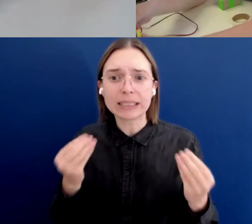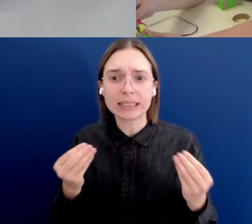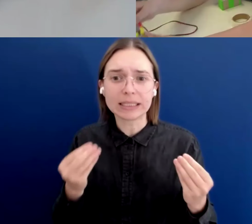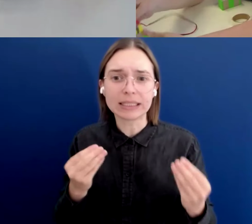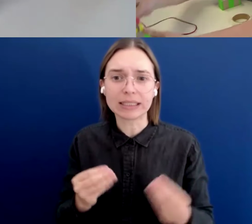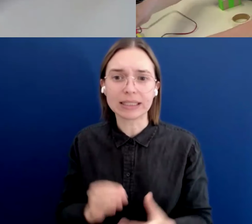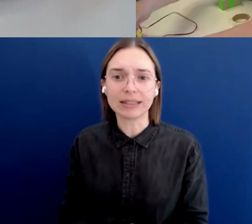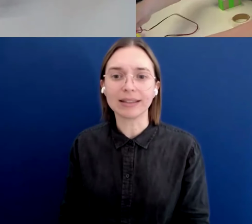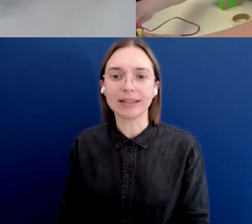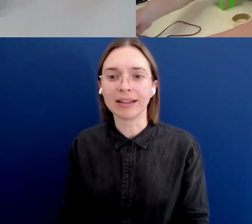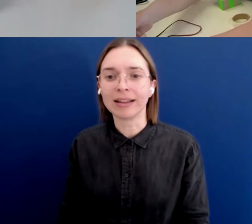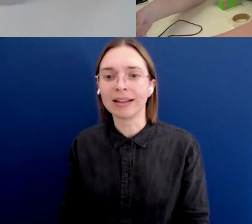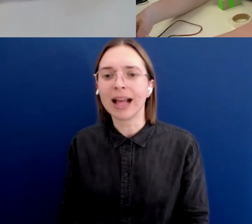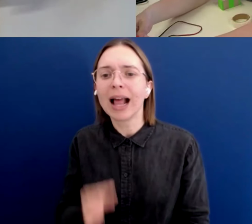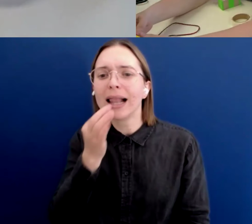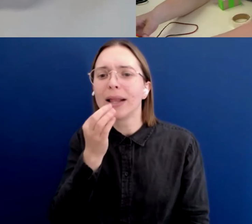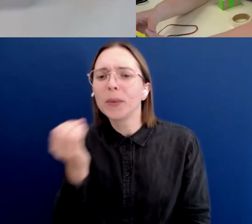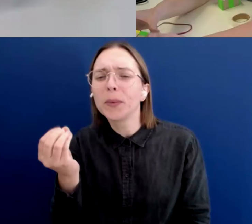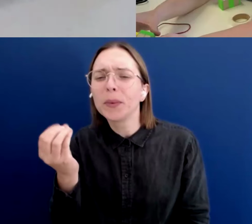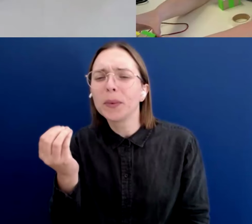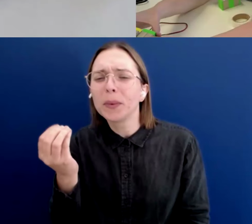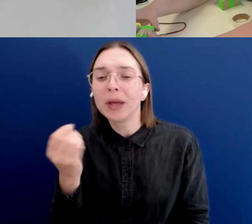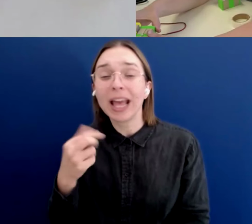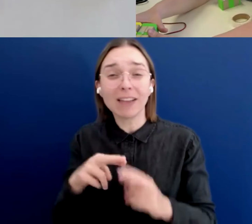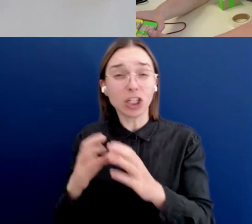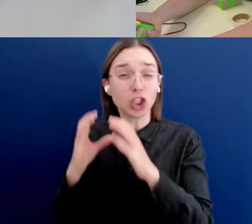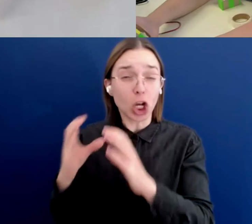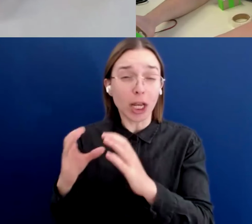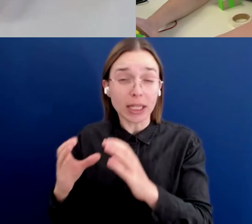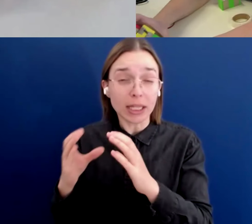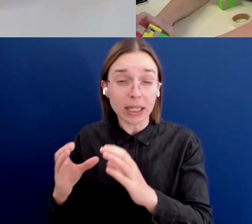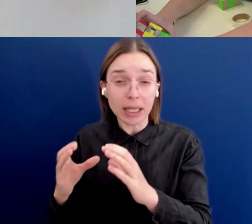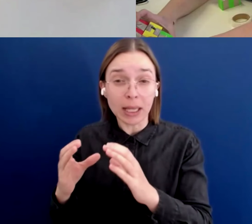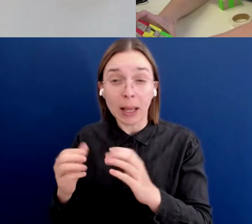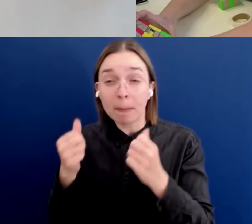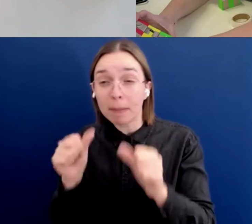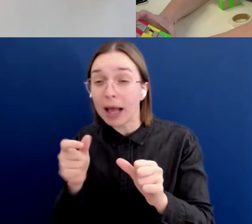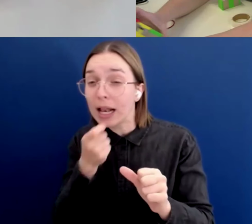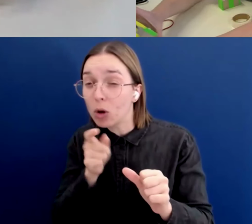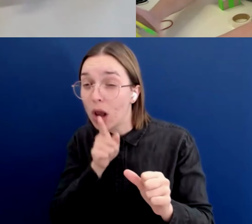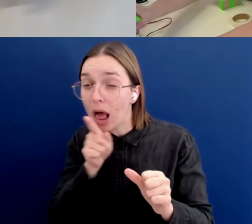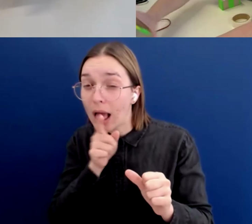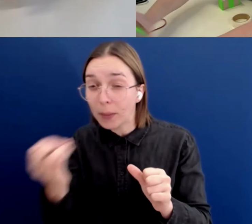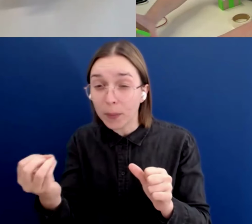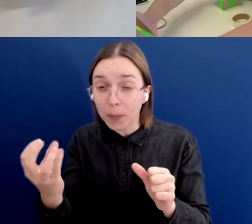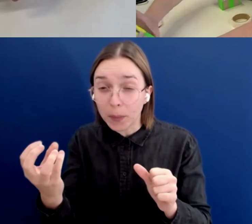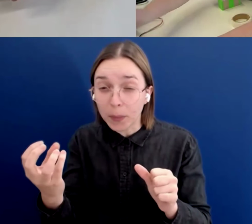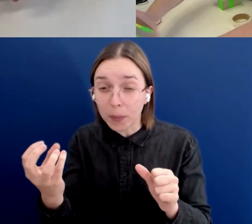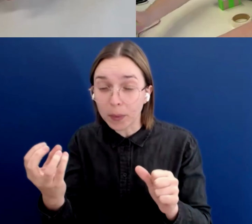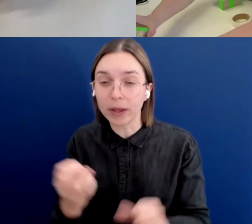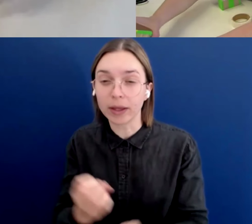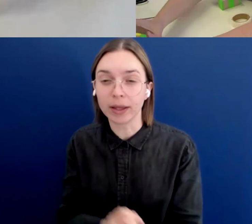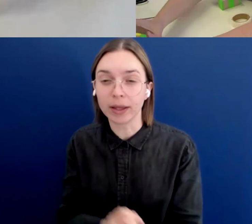Okay. There it is. If we shake it, it comes on. So it's a matter of, let's see if we can get